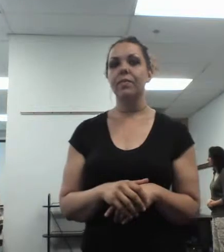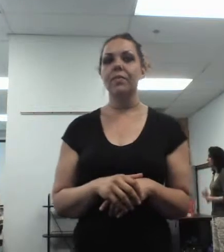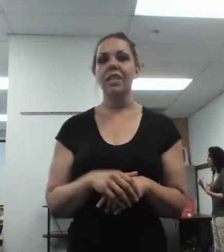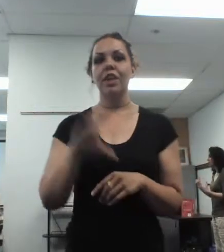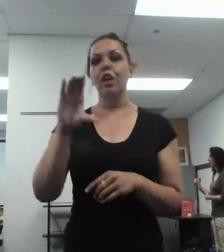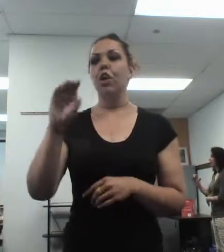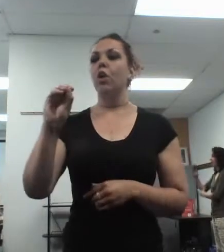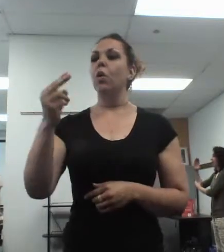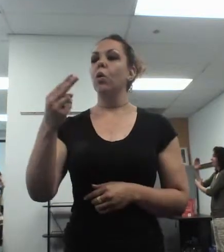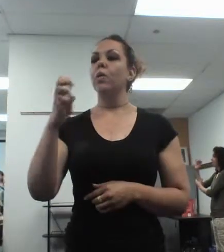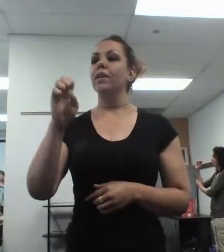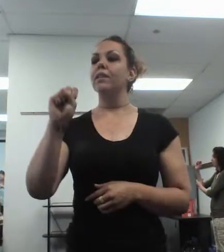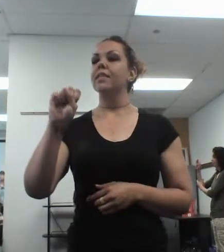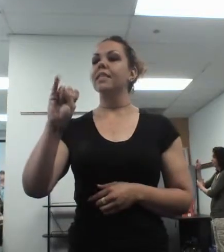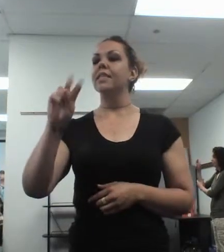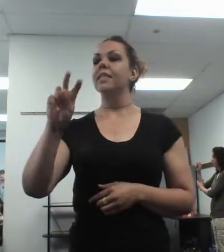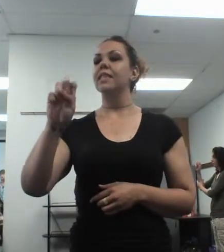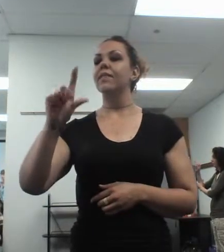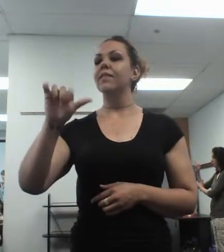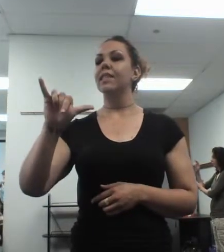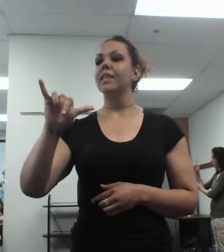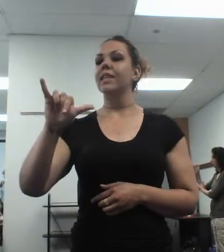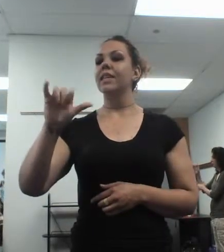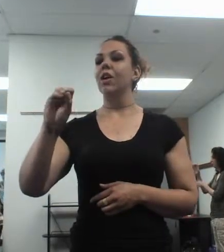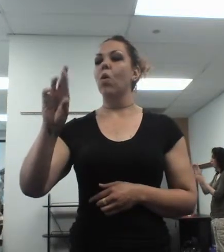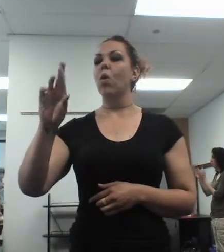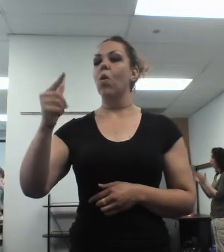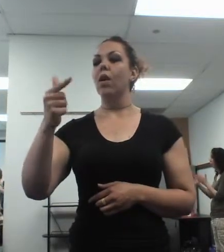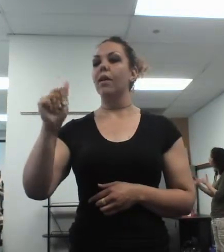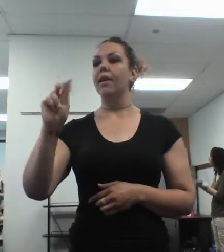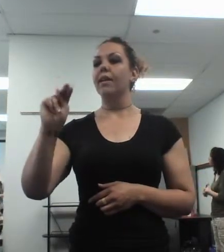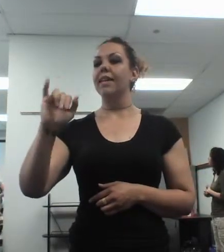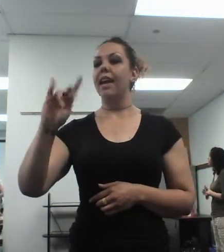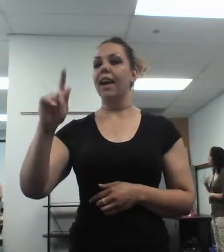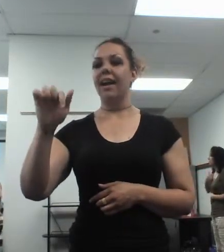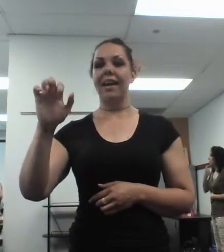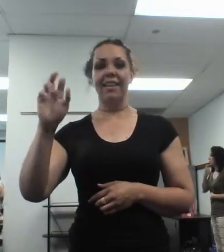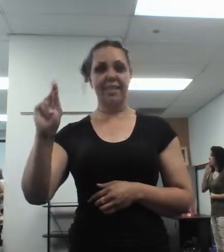organized. I just had a short, brief conversation with Jose about this a minute ago.